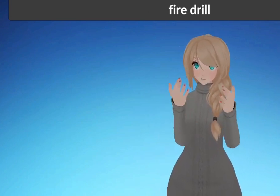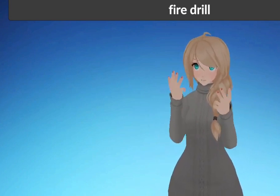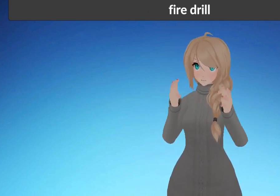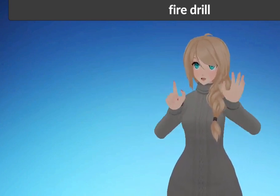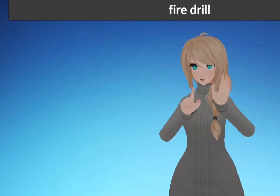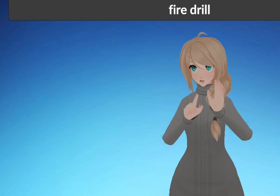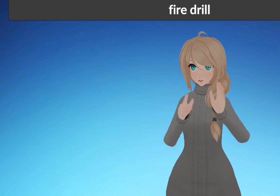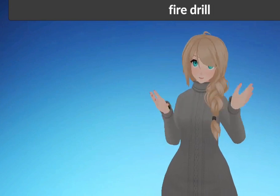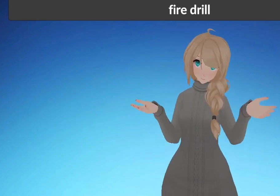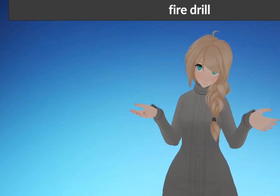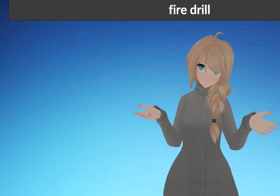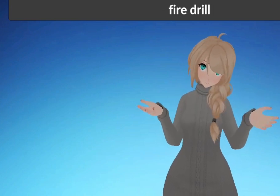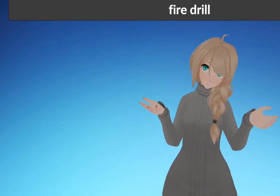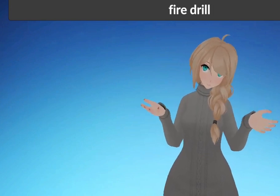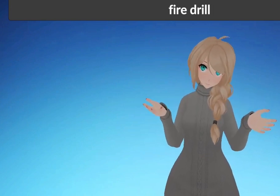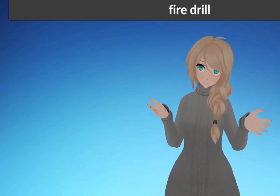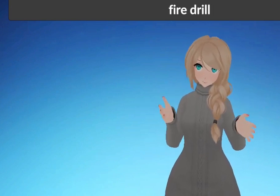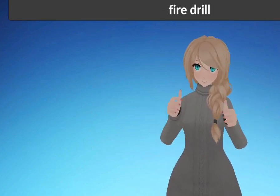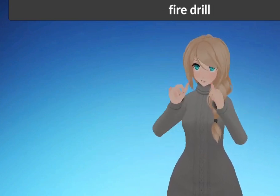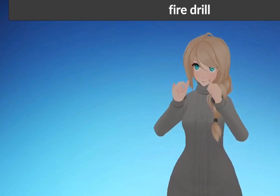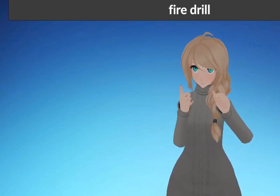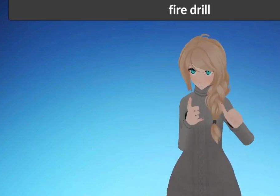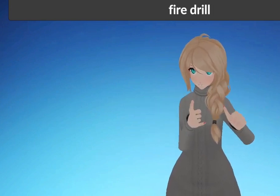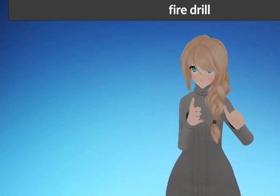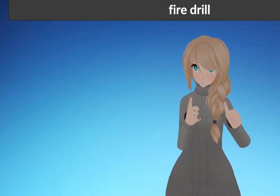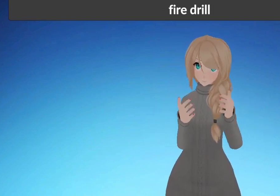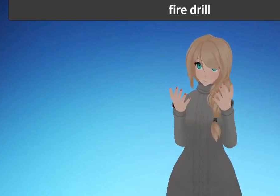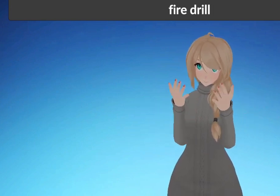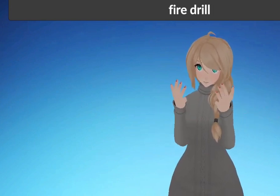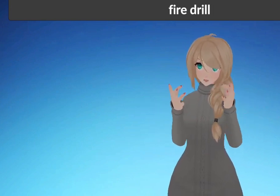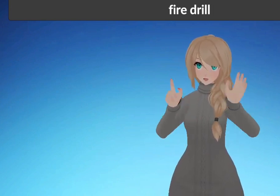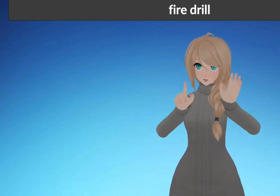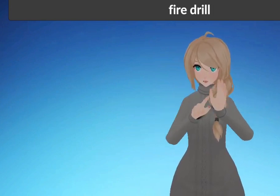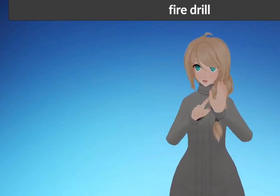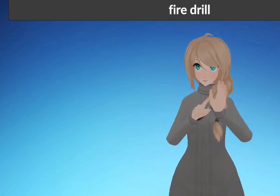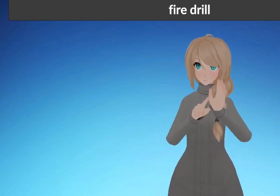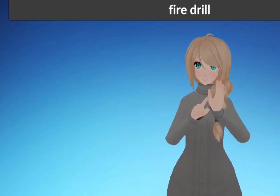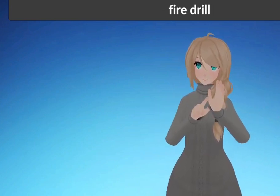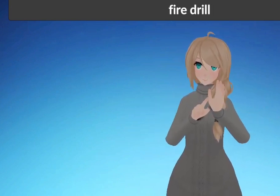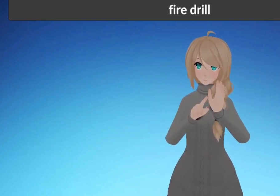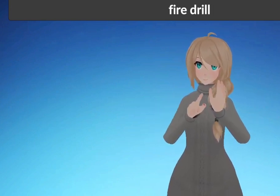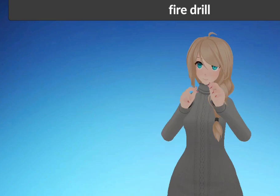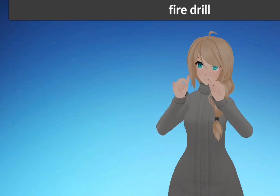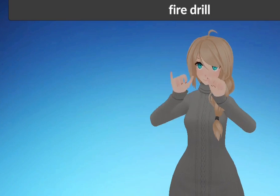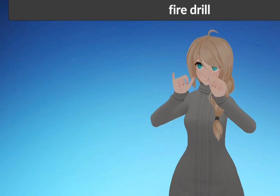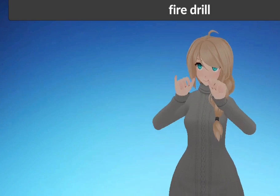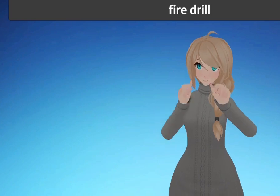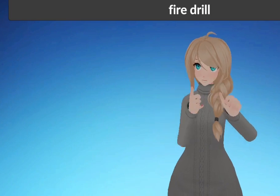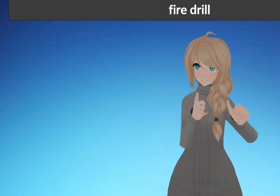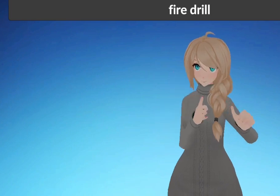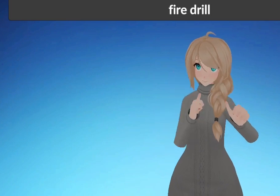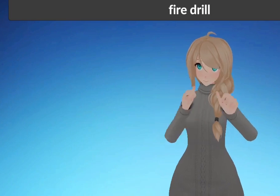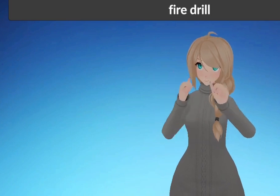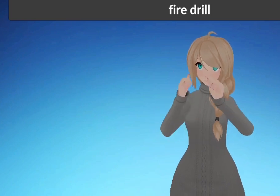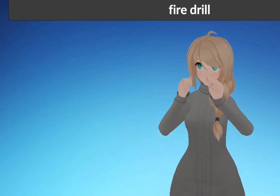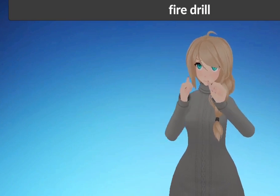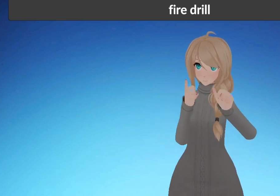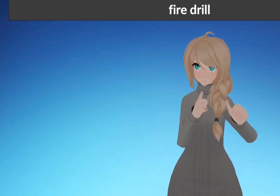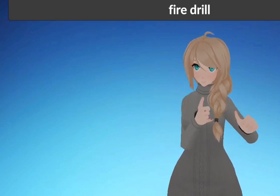testing fire alarm. What it means? Test fire alarm. Test.